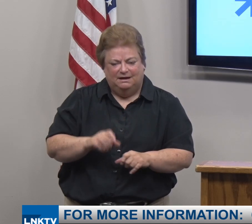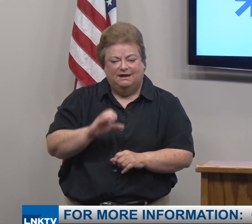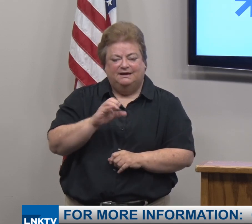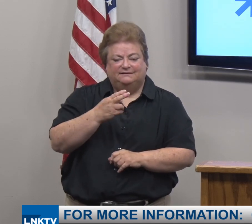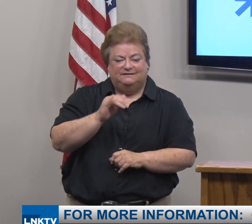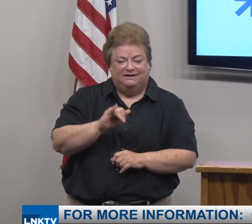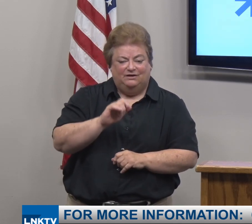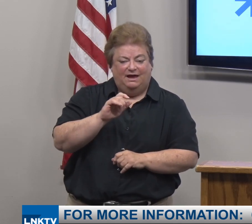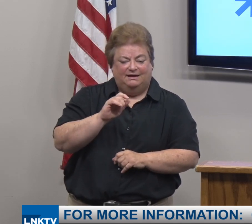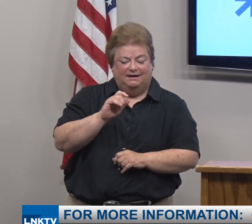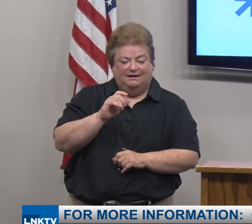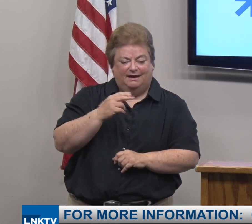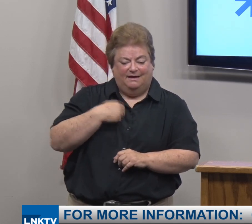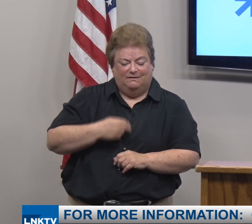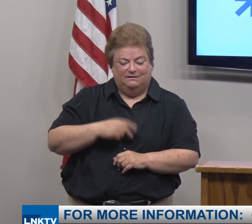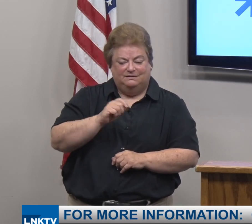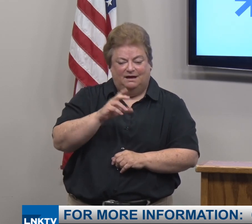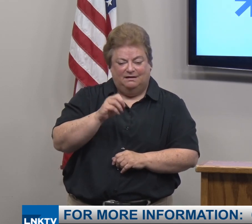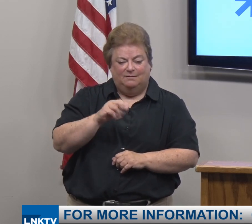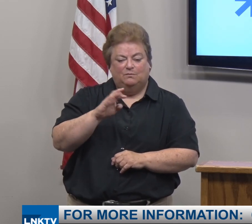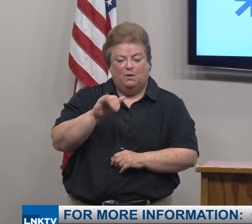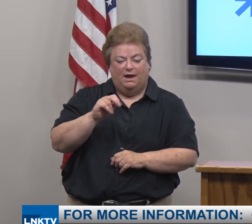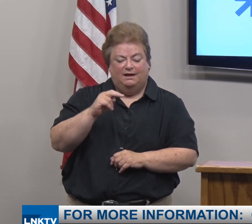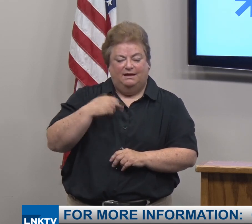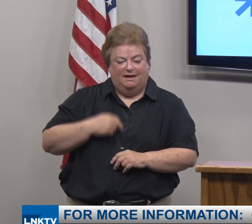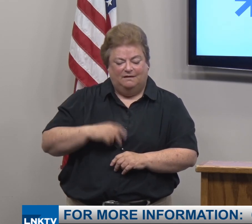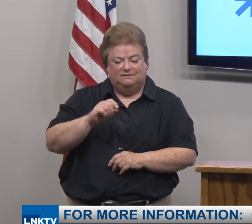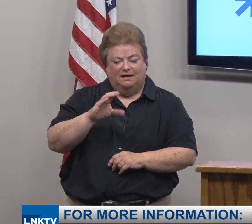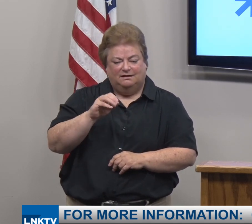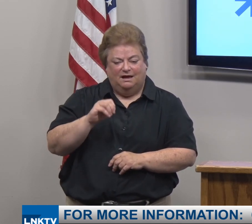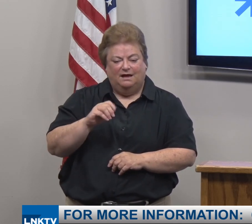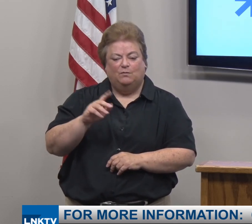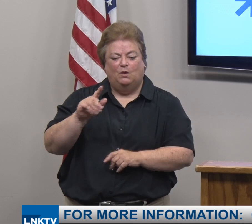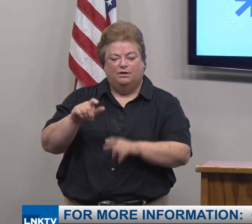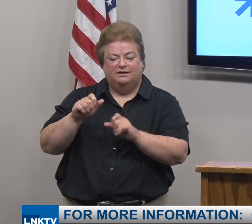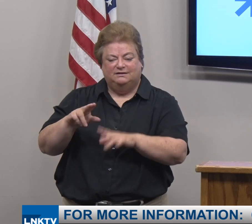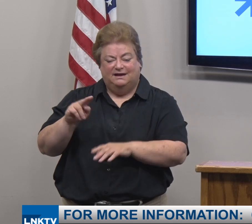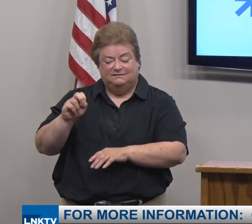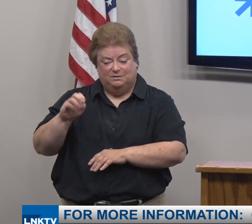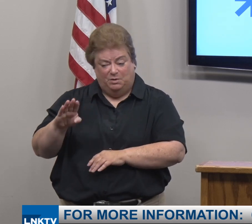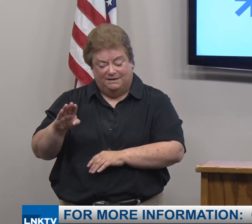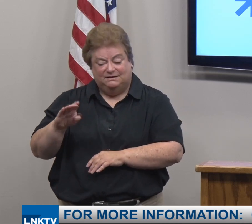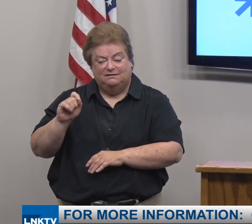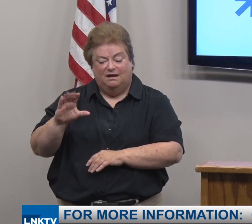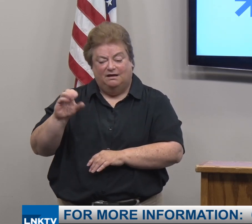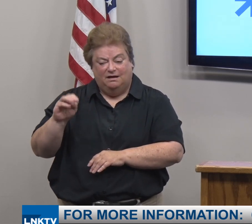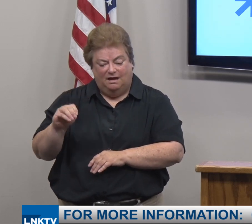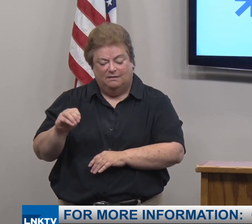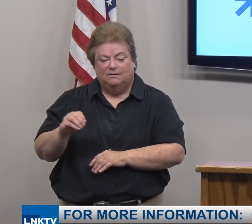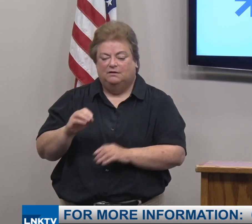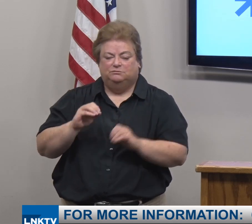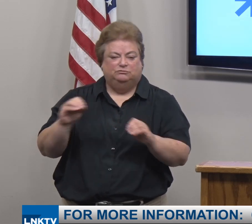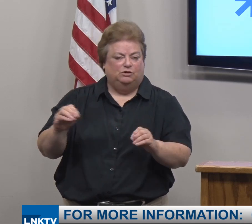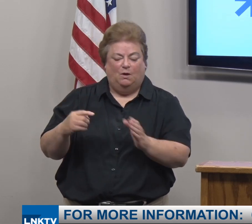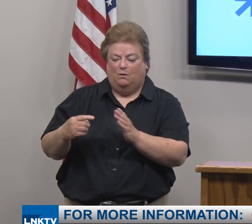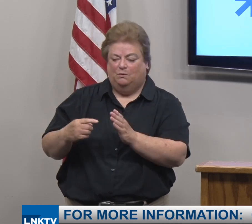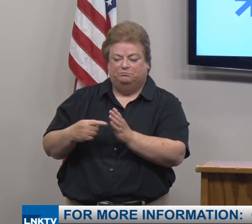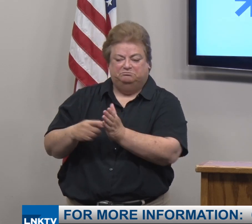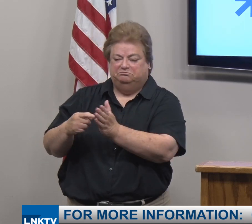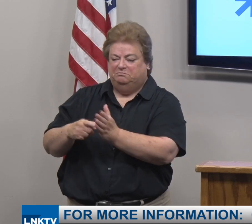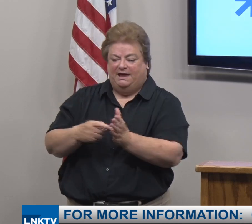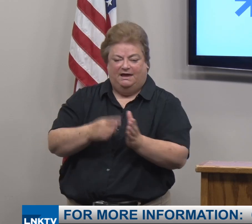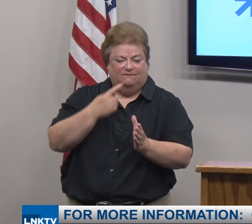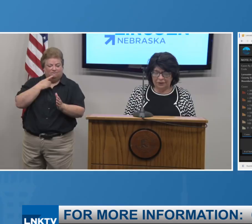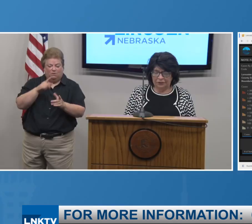chihealth.com, or testnebraska.com. Test Nebraska is free, and there is no billing to insurance.